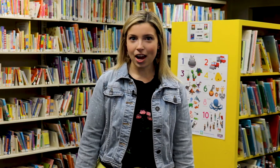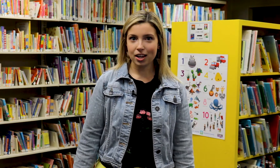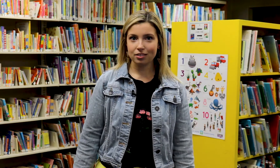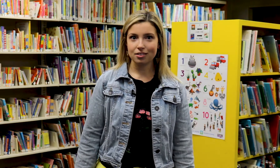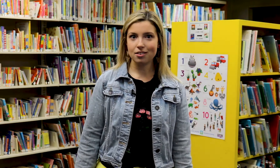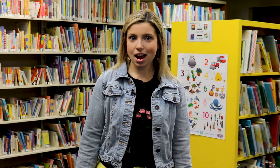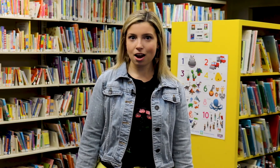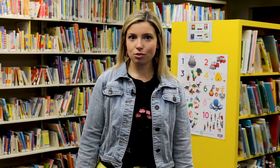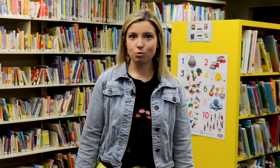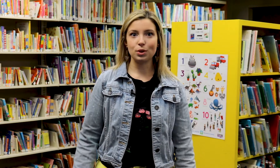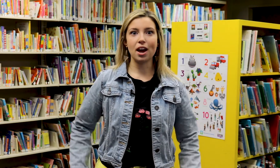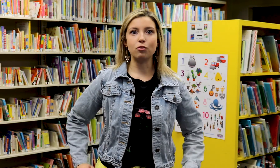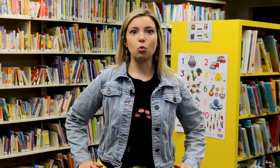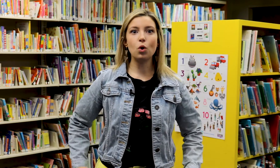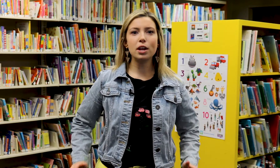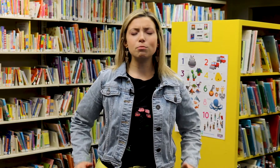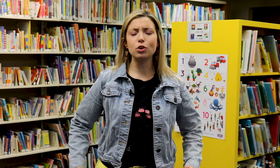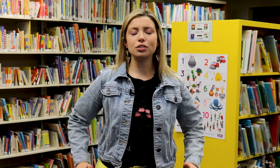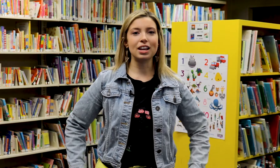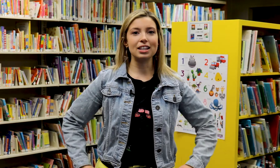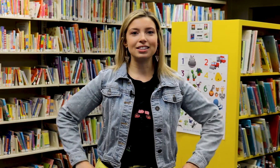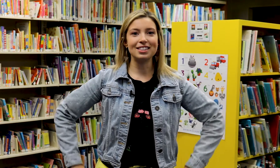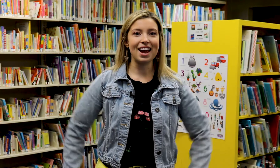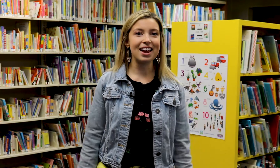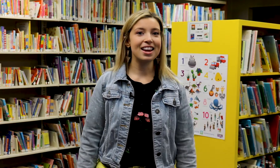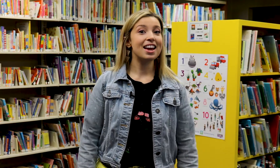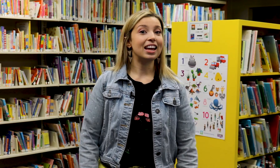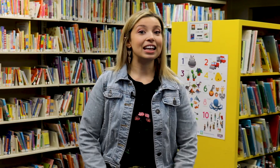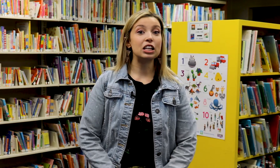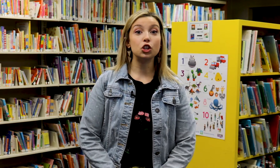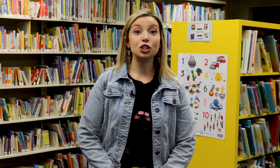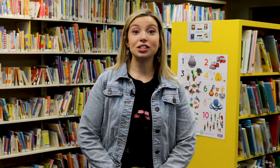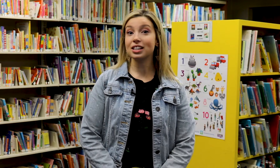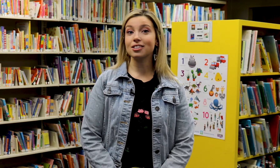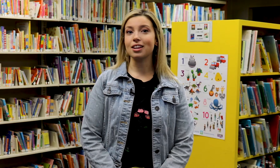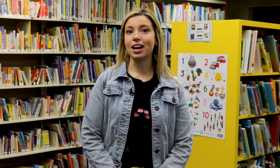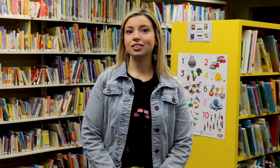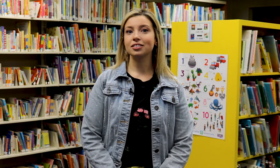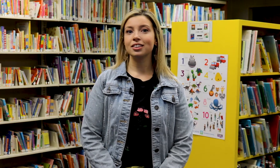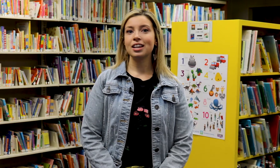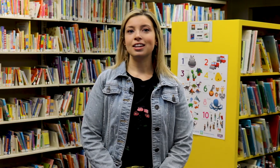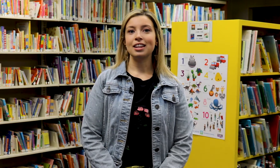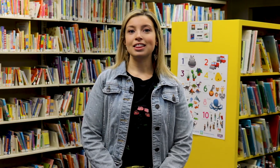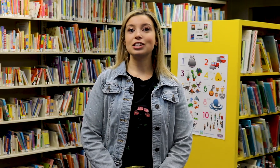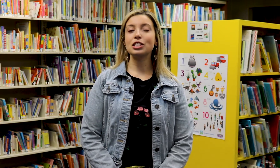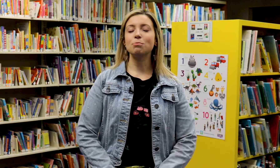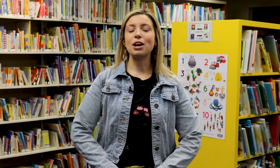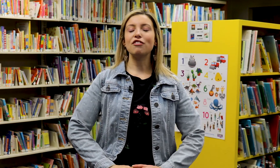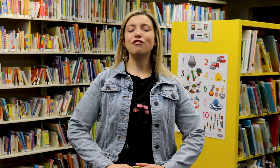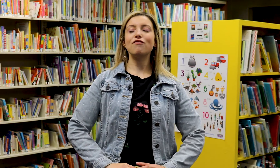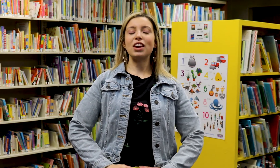right, now we have one more sign today, and it is our sixth sign. This is my